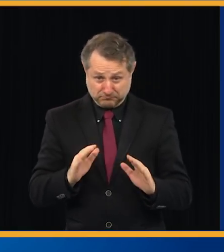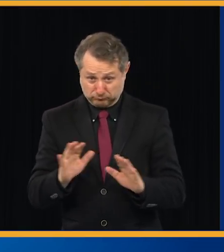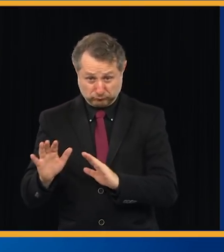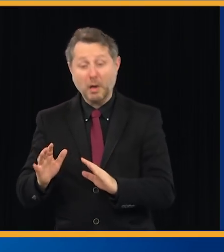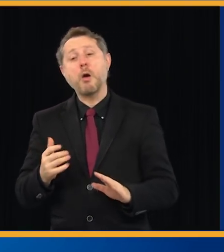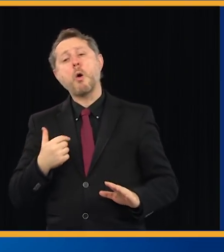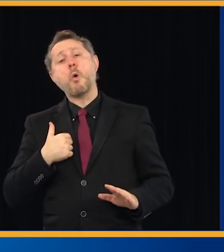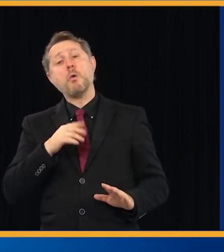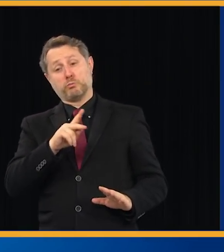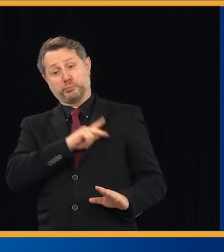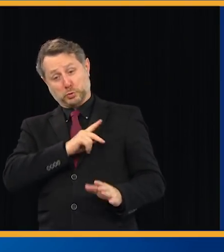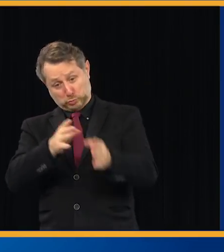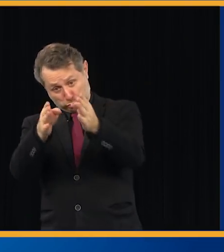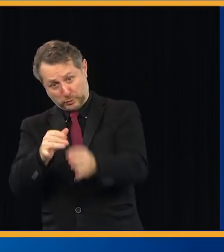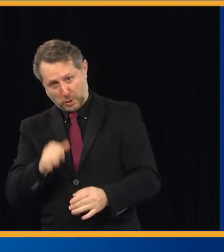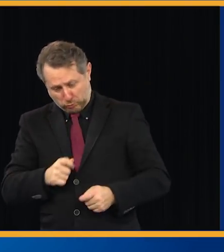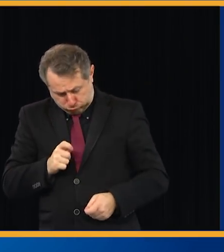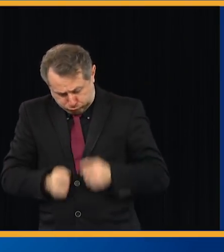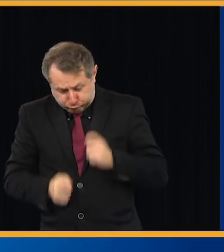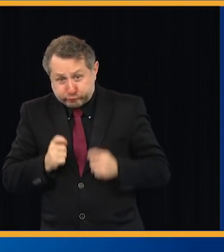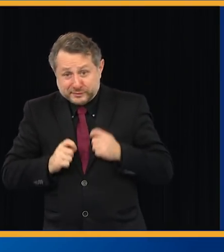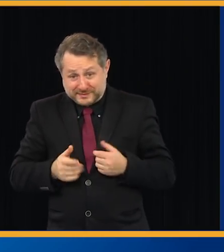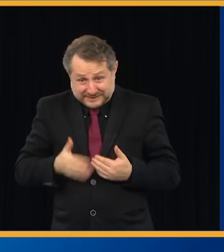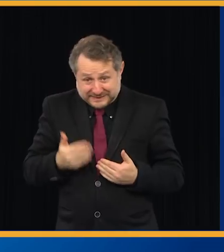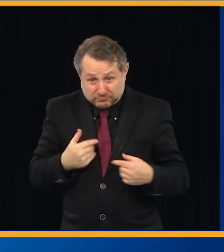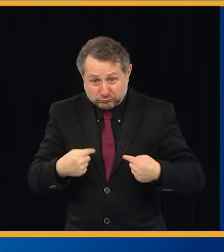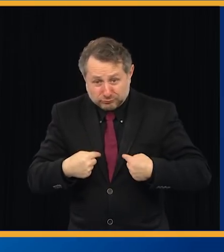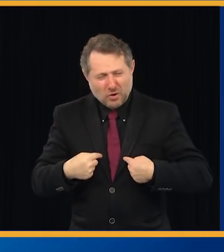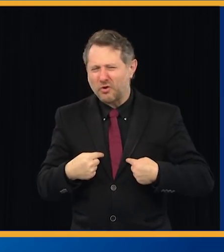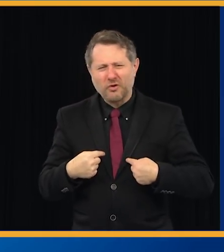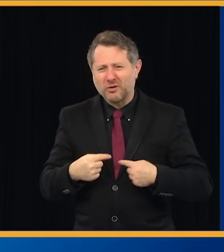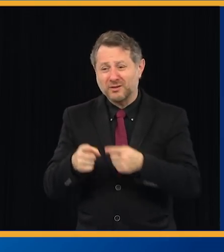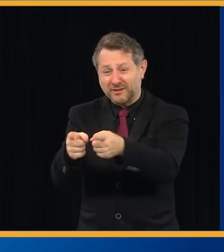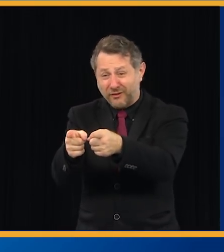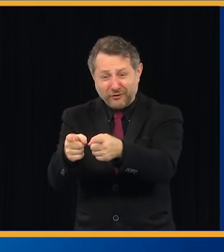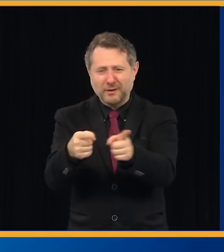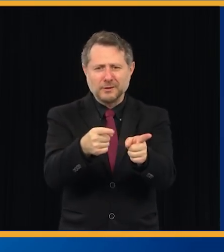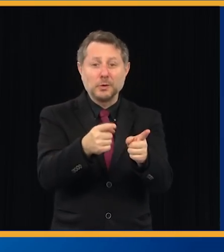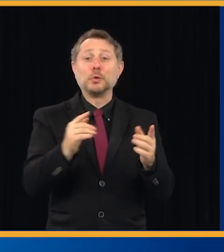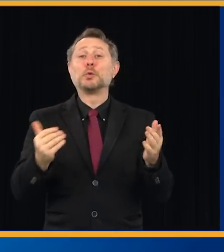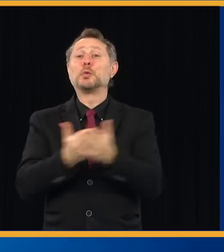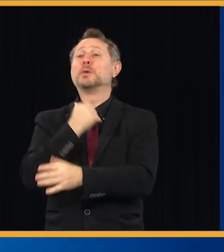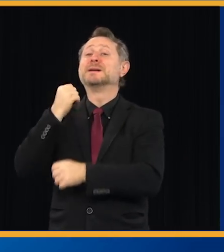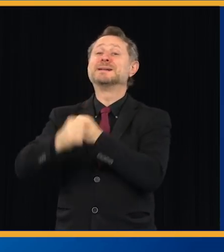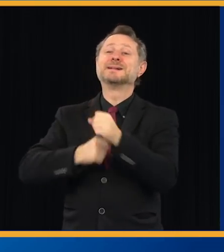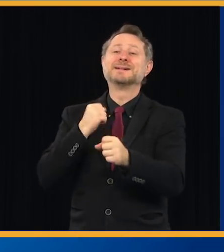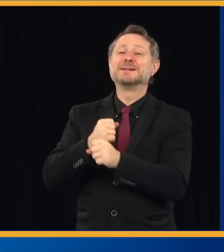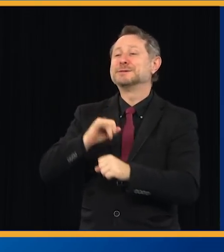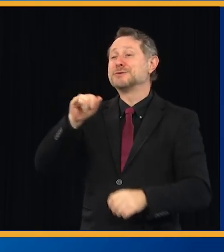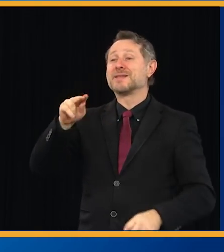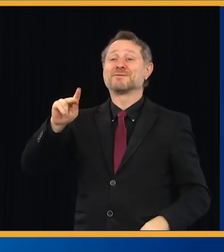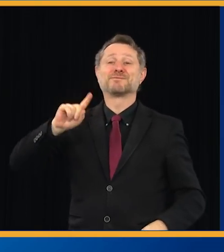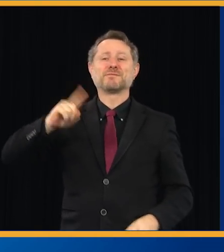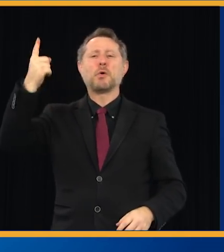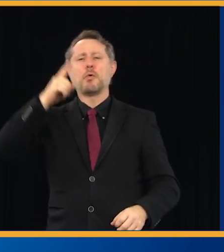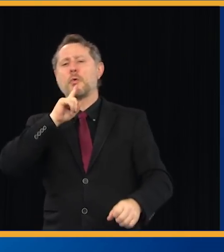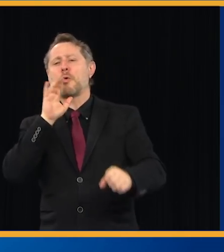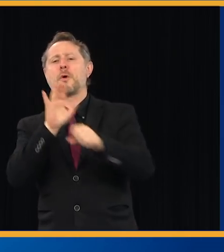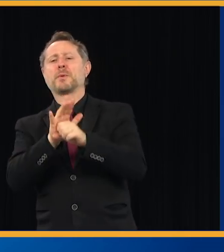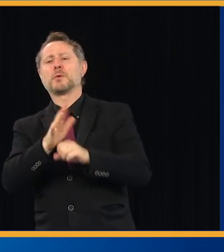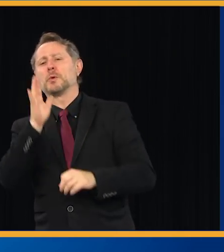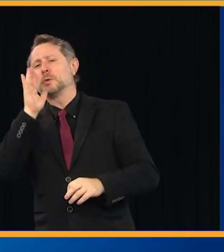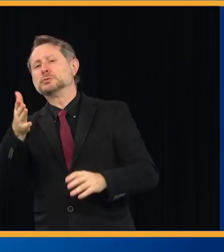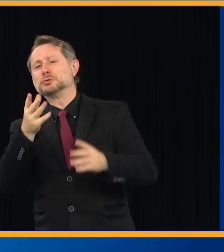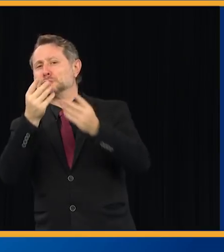personal life, right? How many New Year's resolutions did we make as a society that are still in